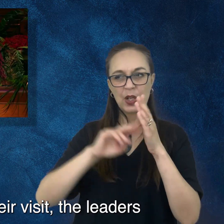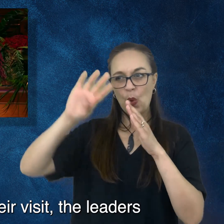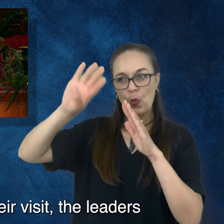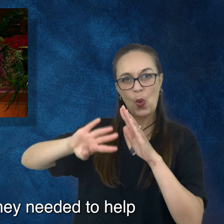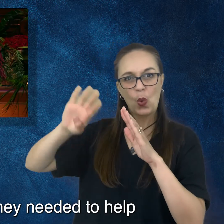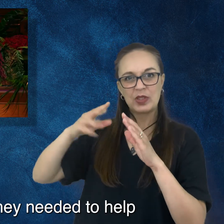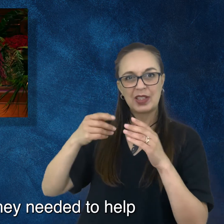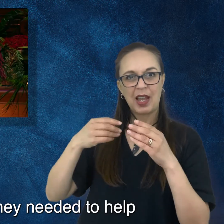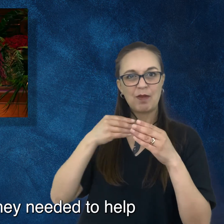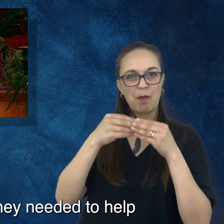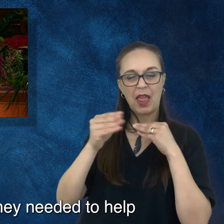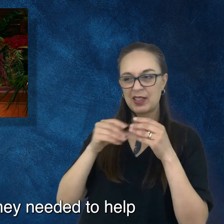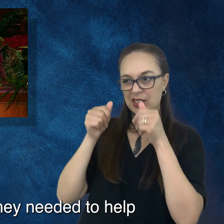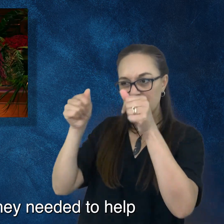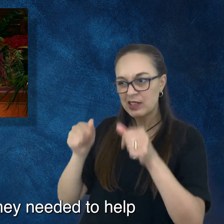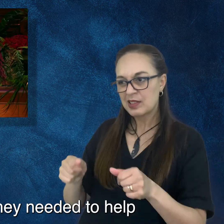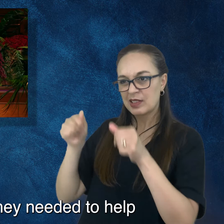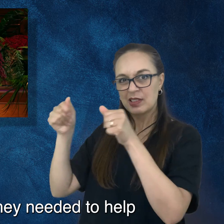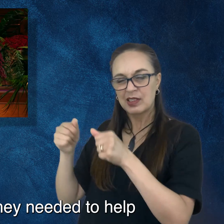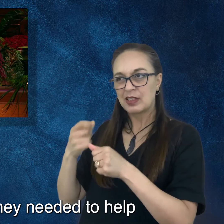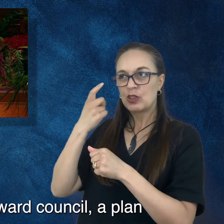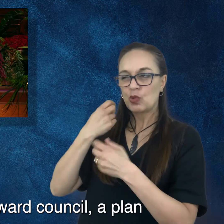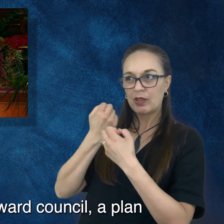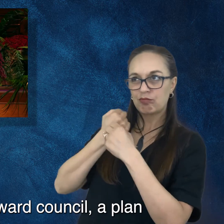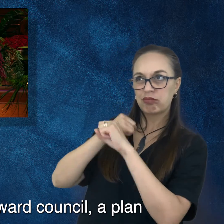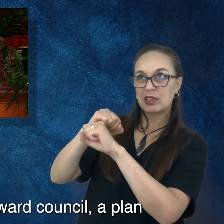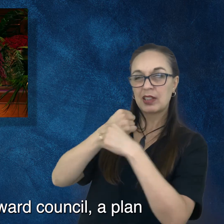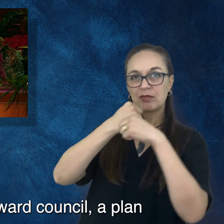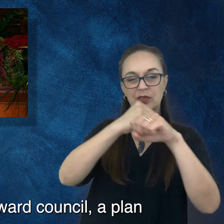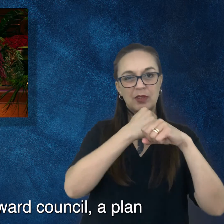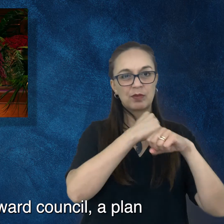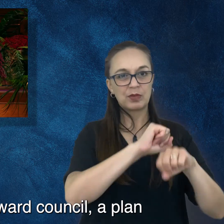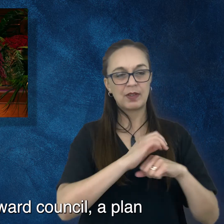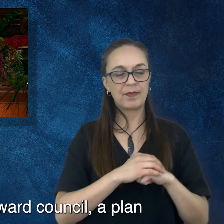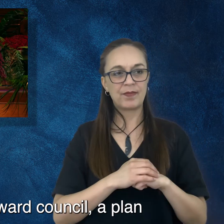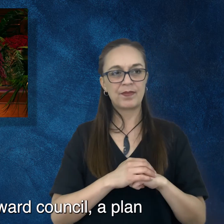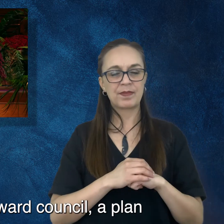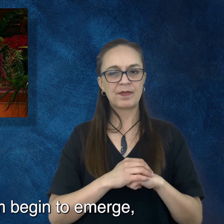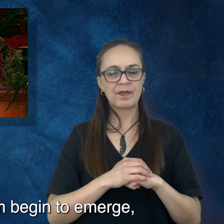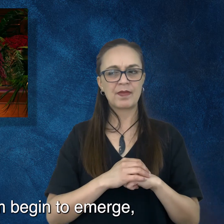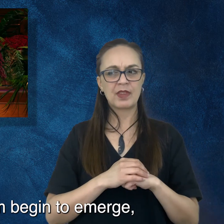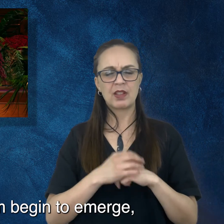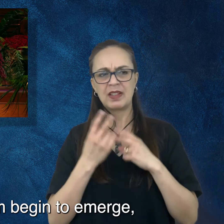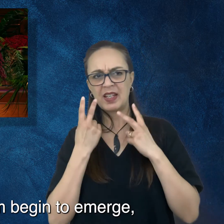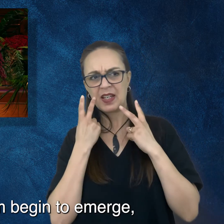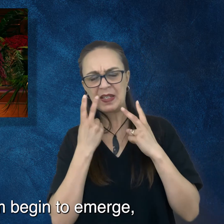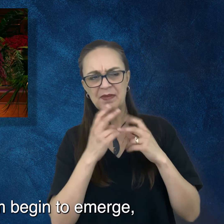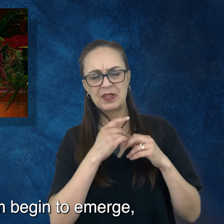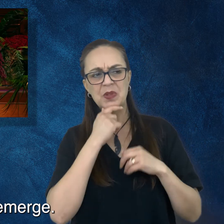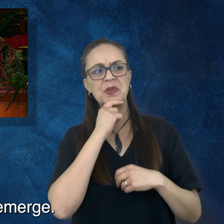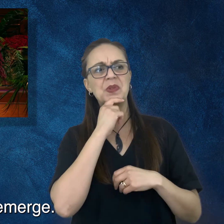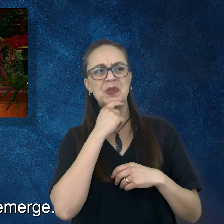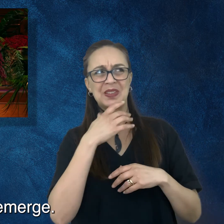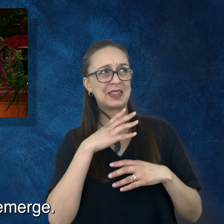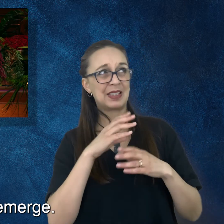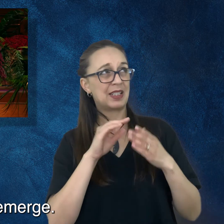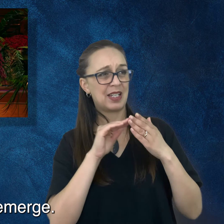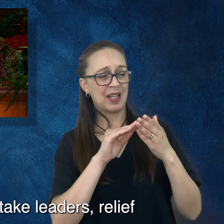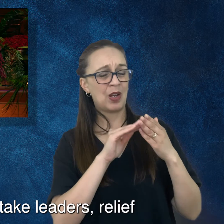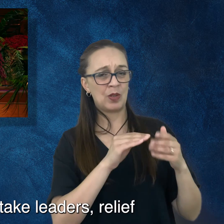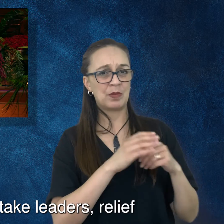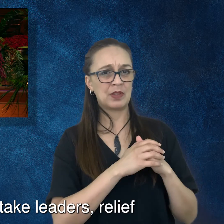visit, the leaders knew that they needed to help. Through the ward council, a plan to help them begin to emerge.